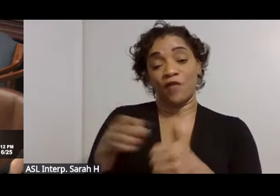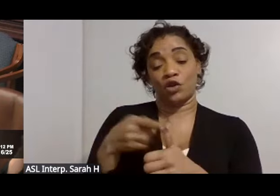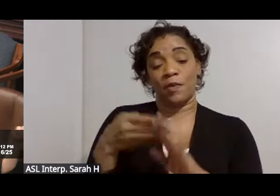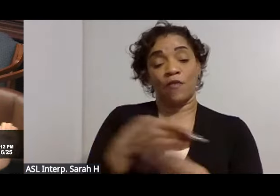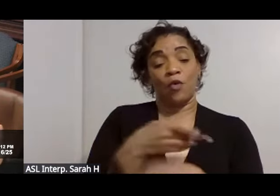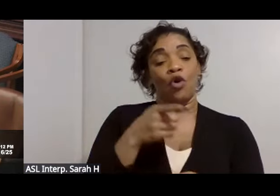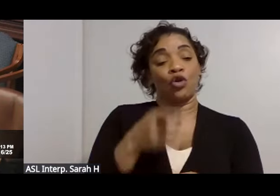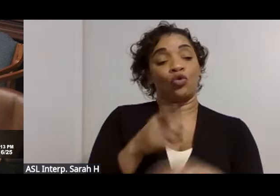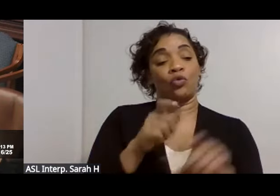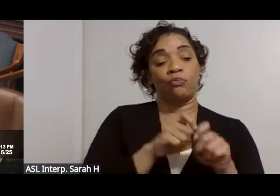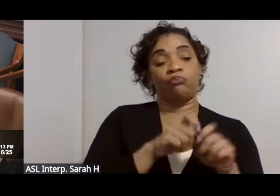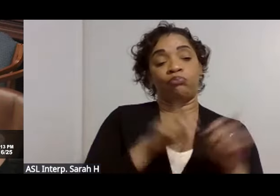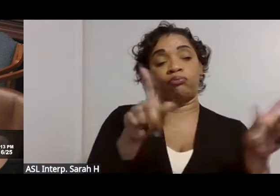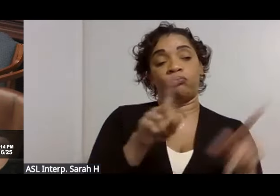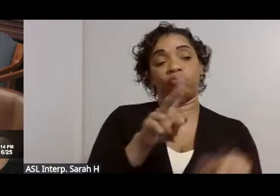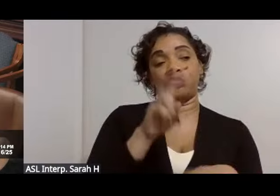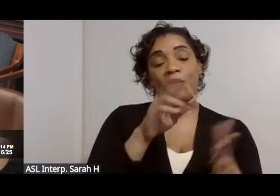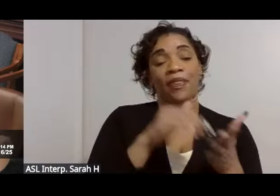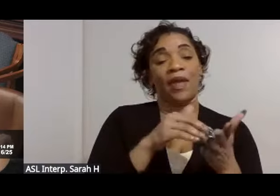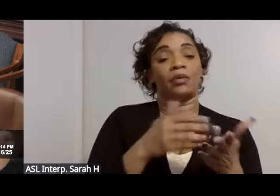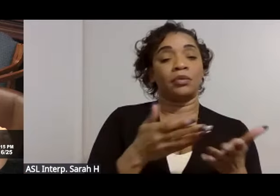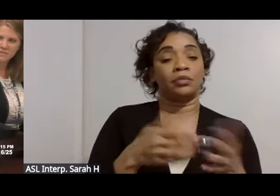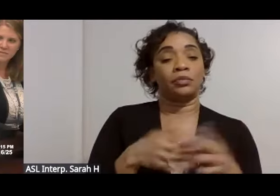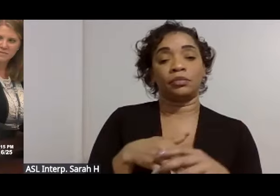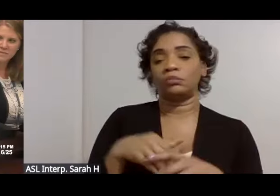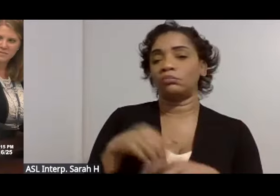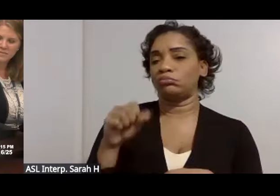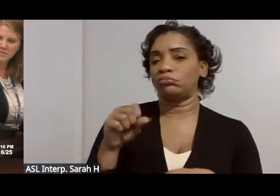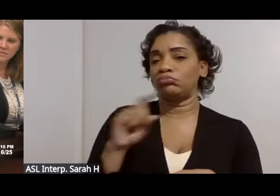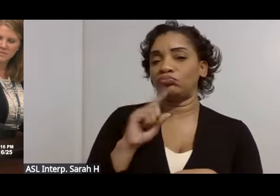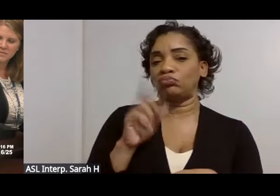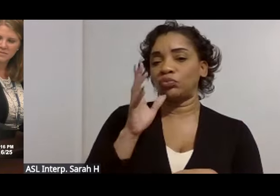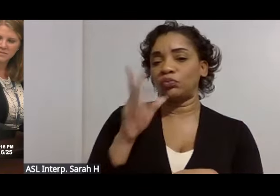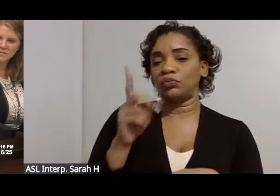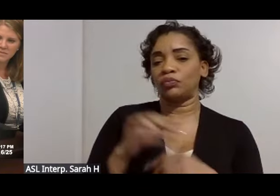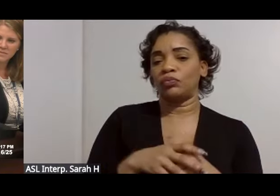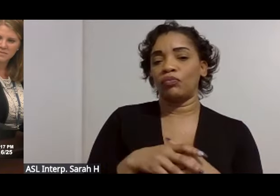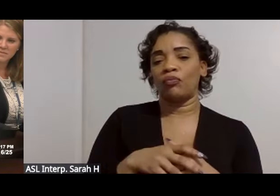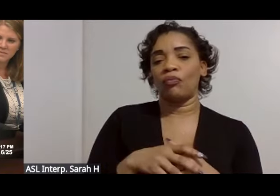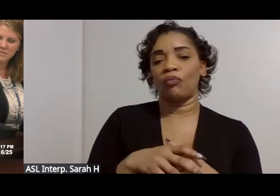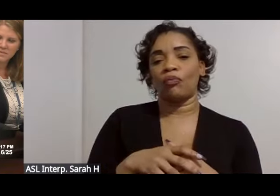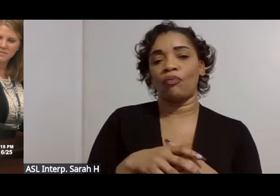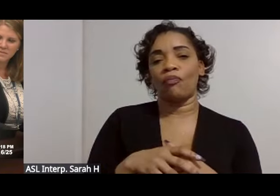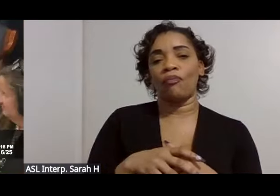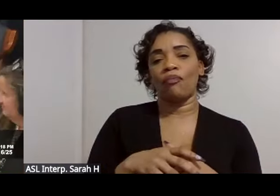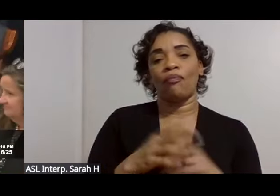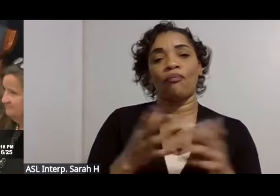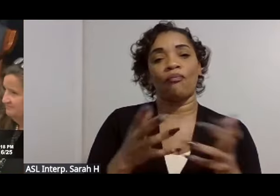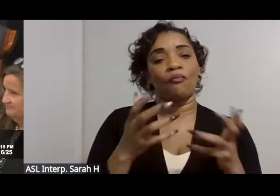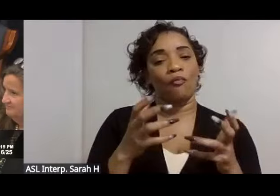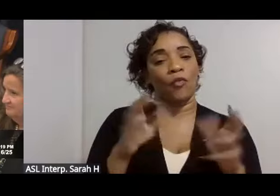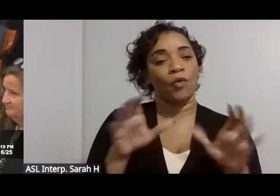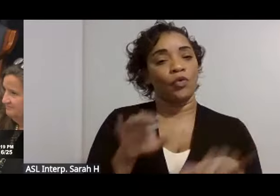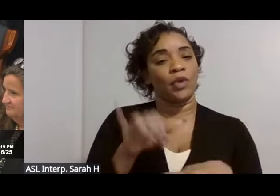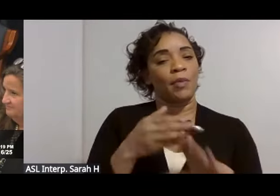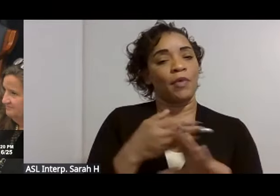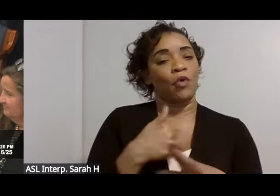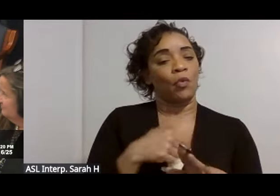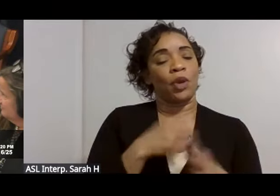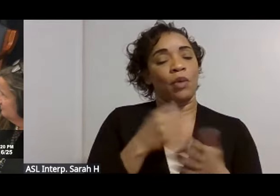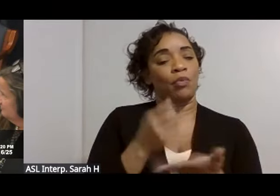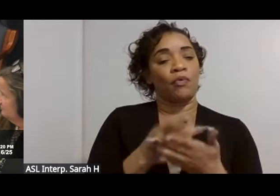will. I will also emphasize, sorry, and you, please, I didn't mean to You interrupt. want him to do that before we approve the form? No, because we don't